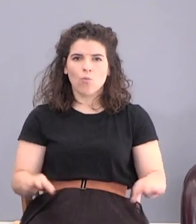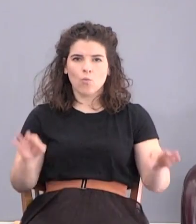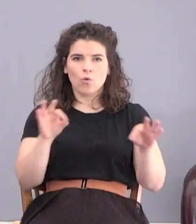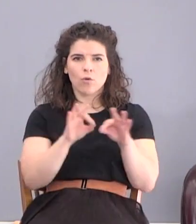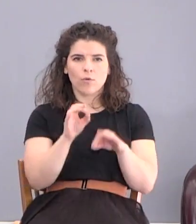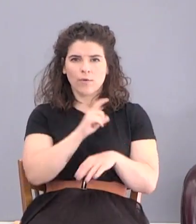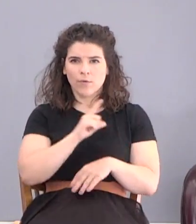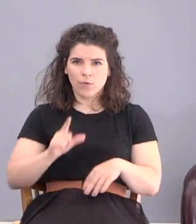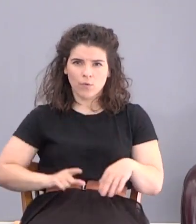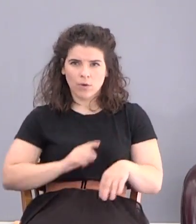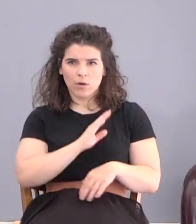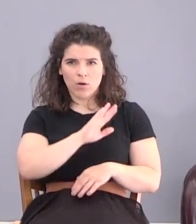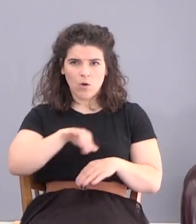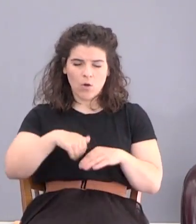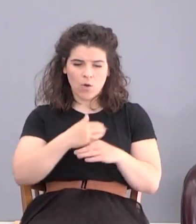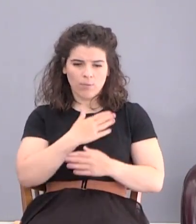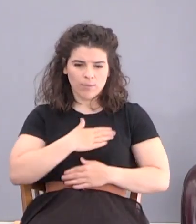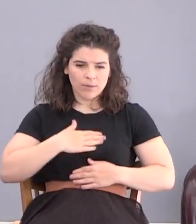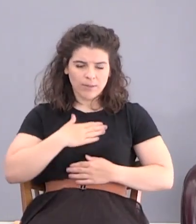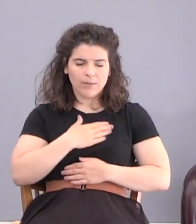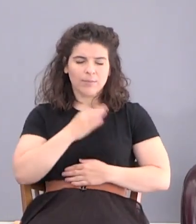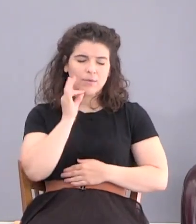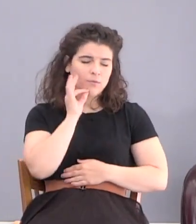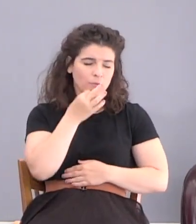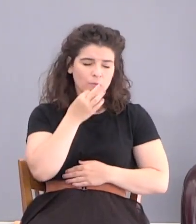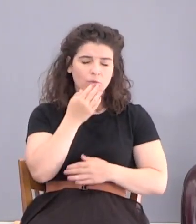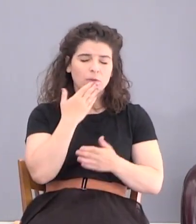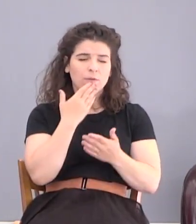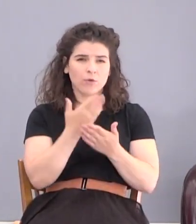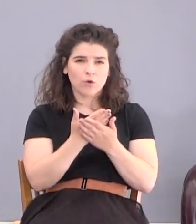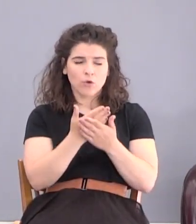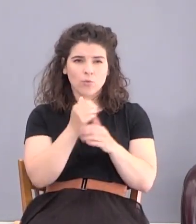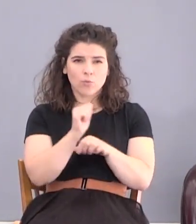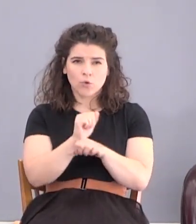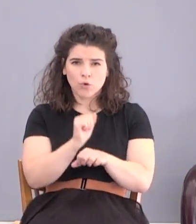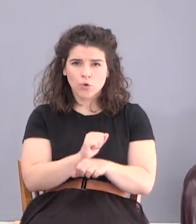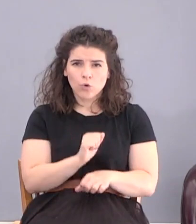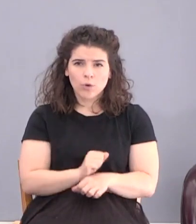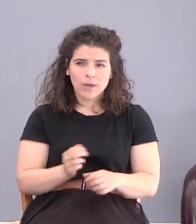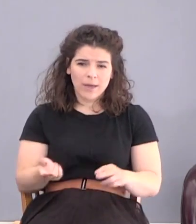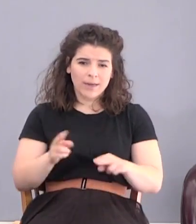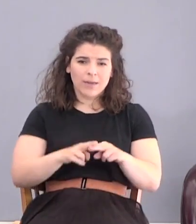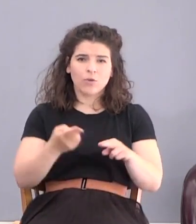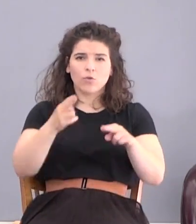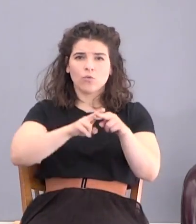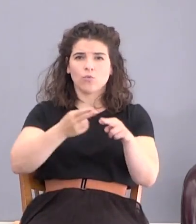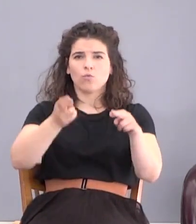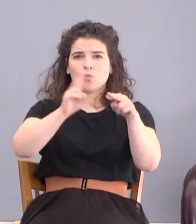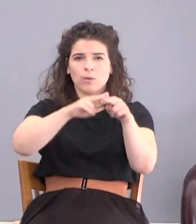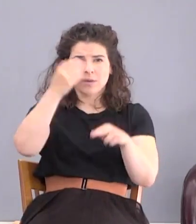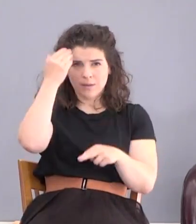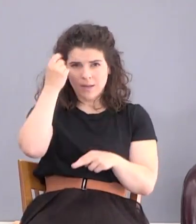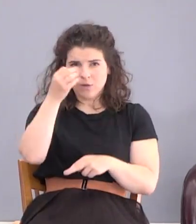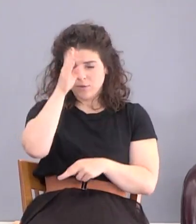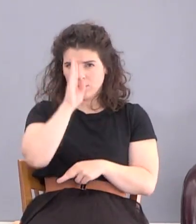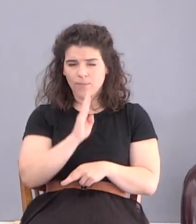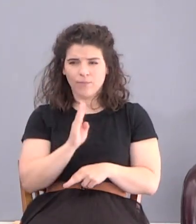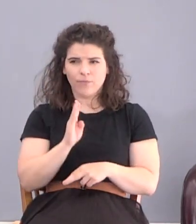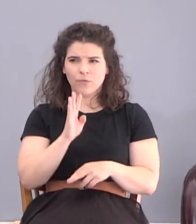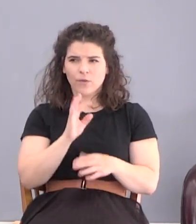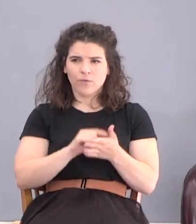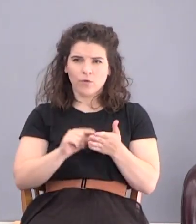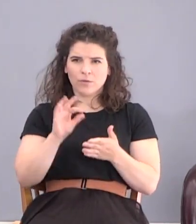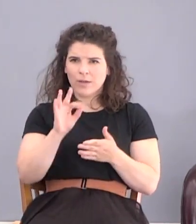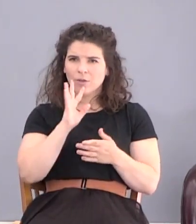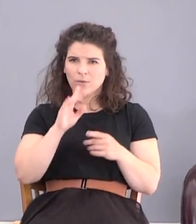unto all pleasing, being fruitful in every good work and increasing in the knowledge of God. So you see in verse 9, he's talking about being filled with the knowledge